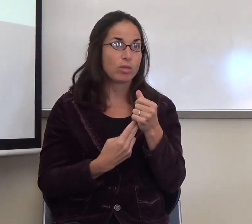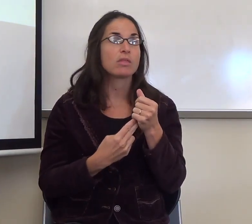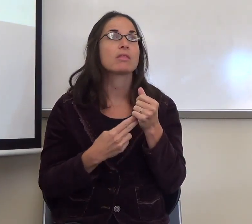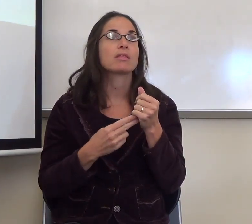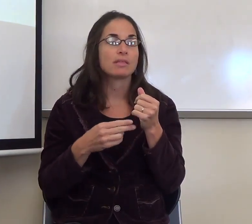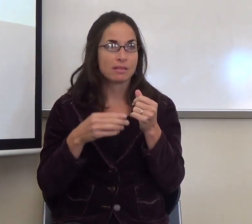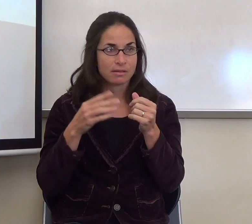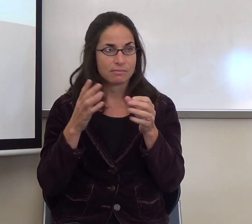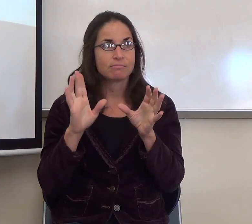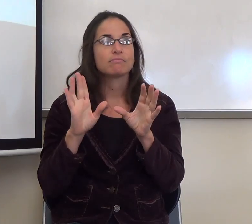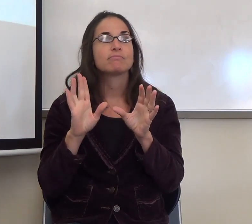break if you want.